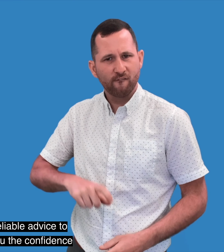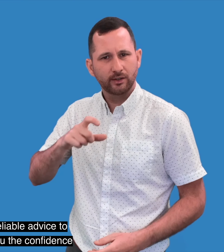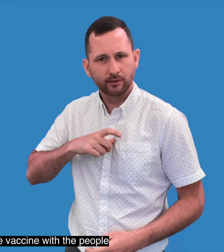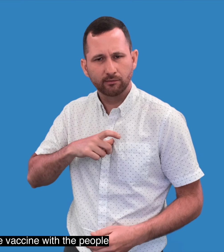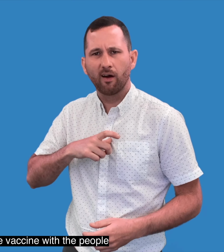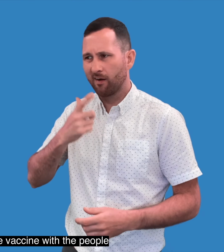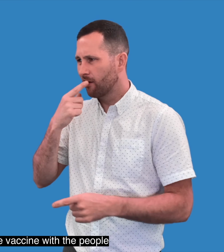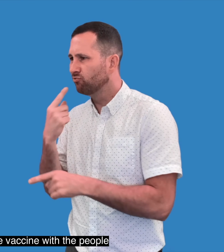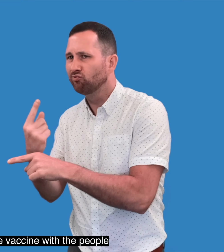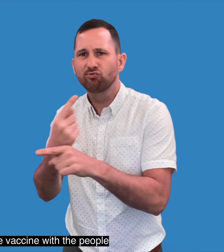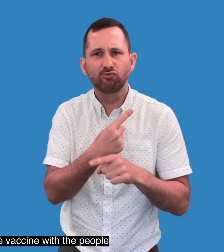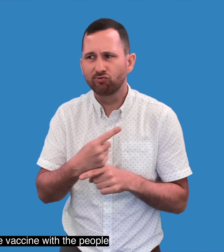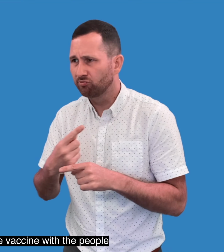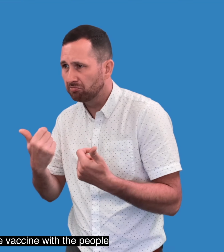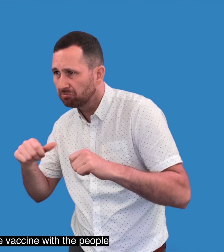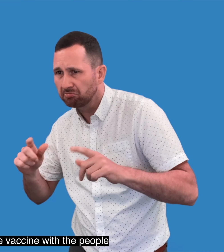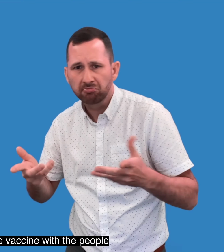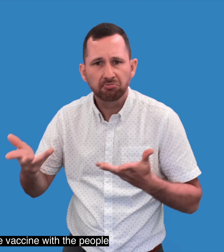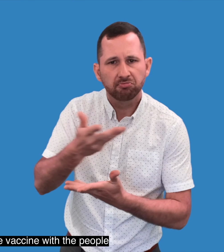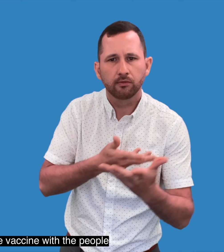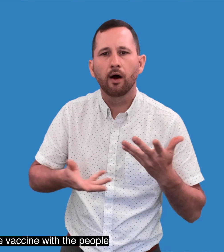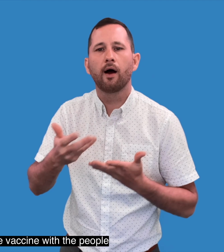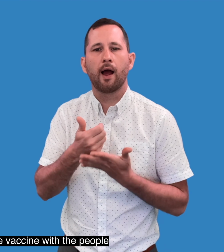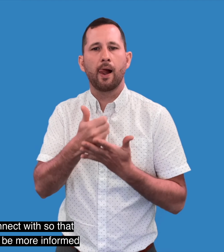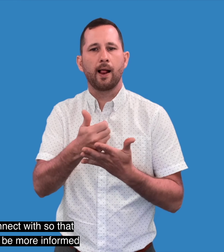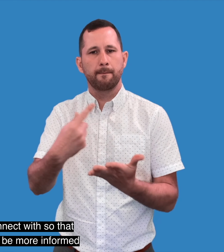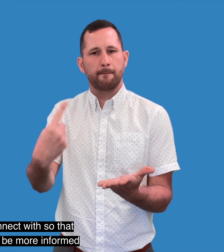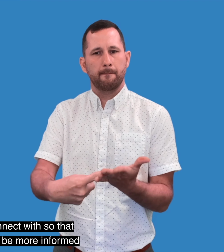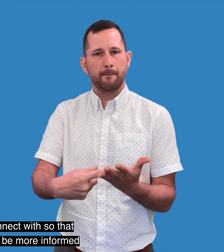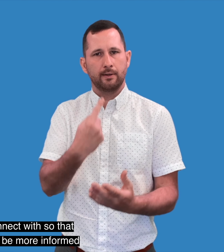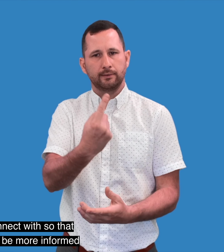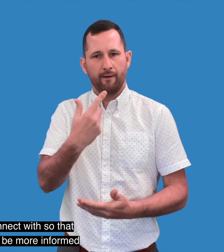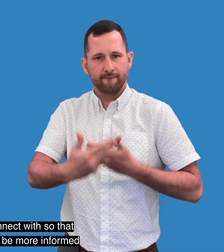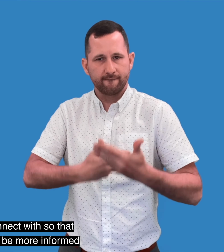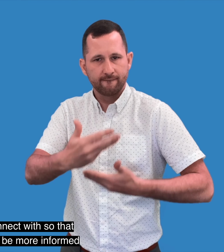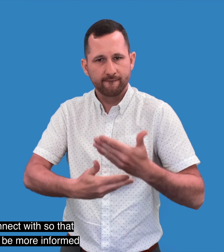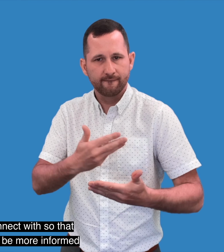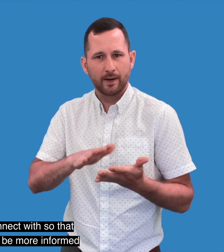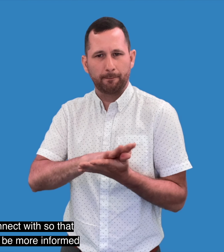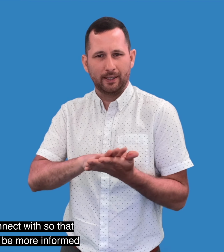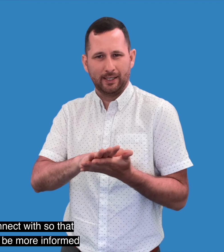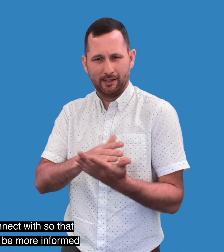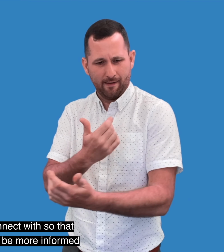to talk about the vaccine with people you connect with so that they can be more